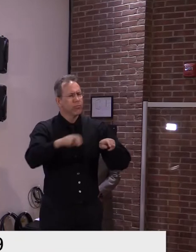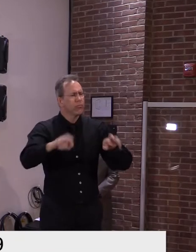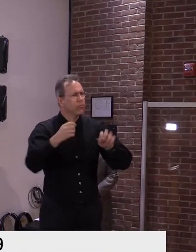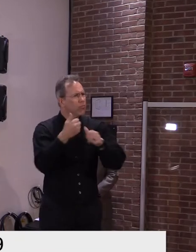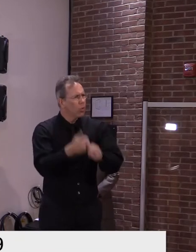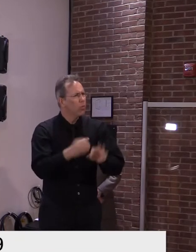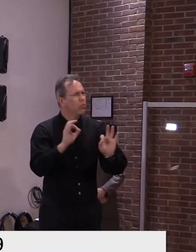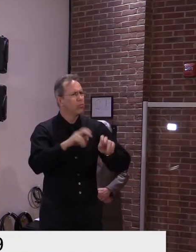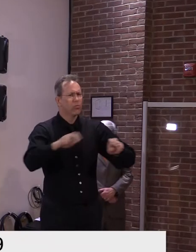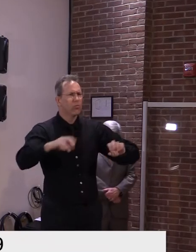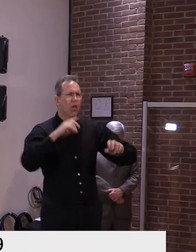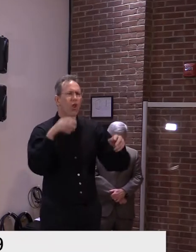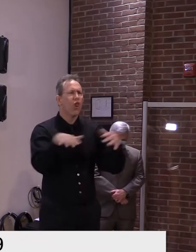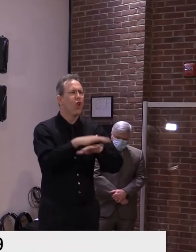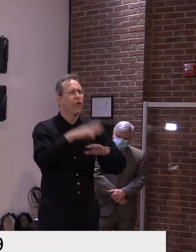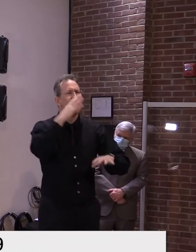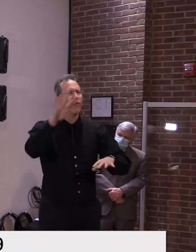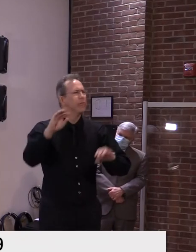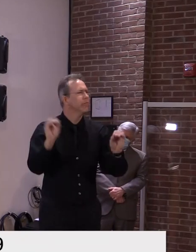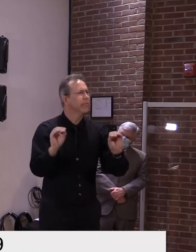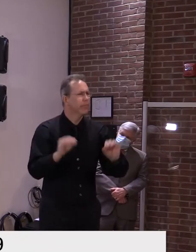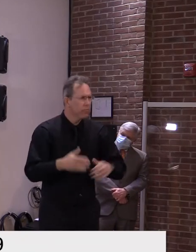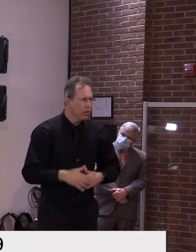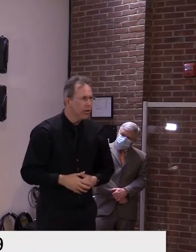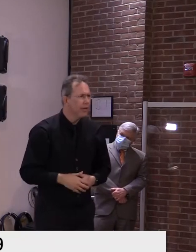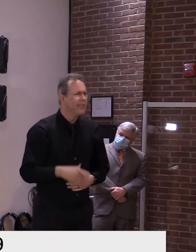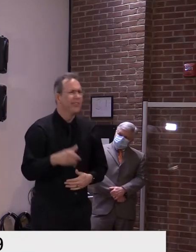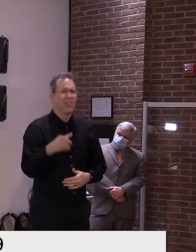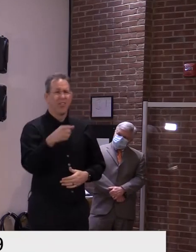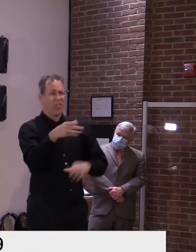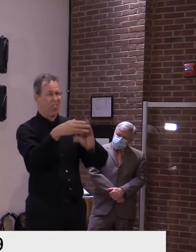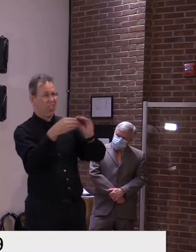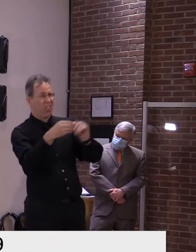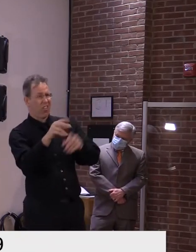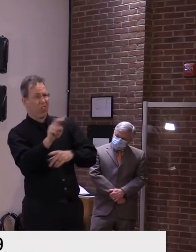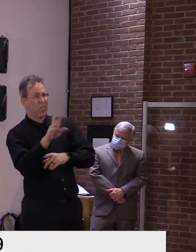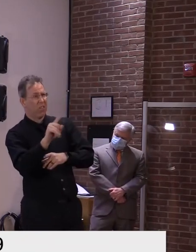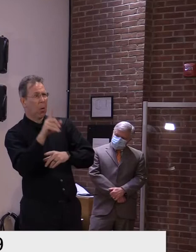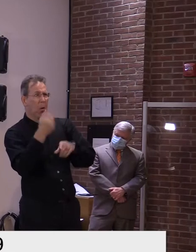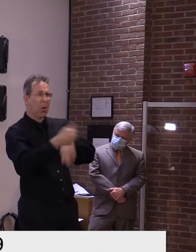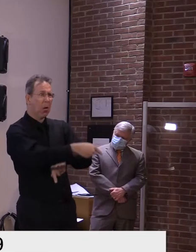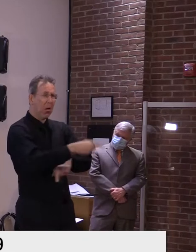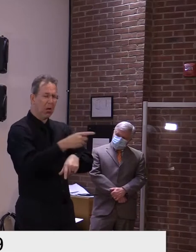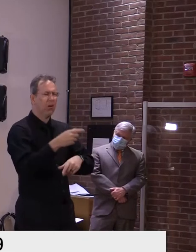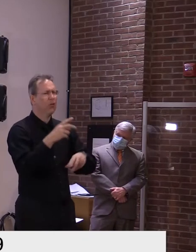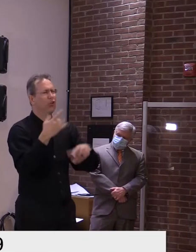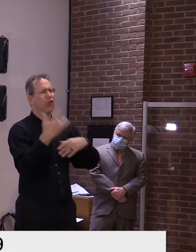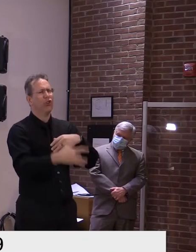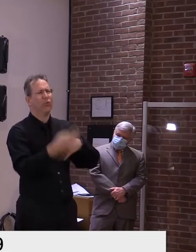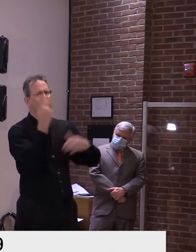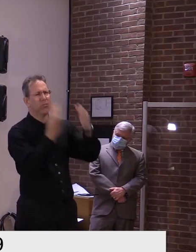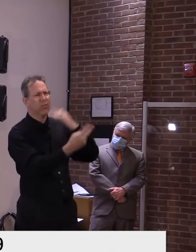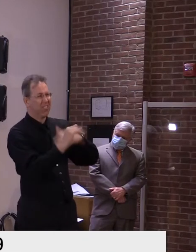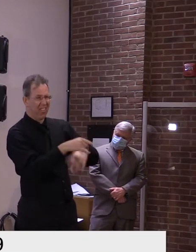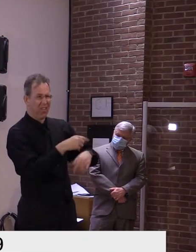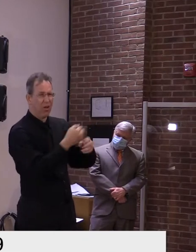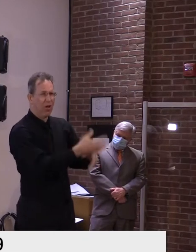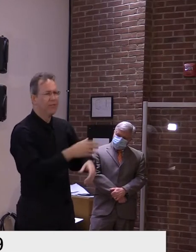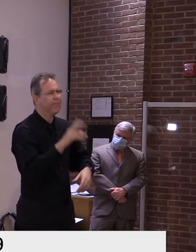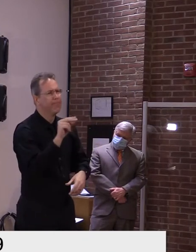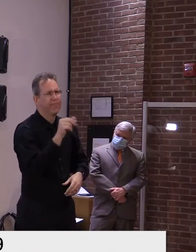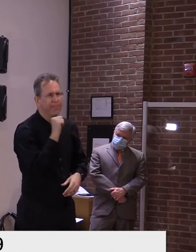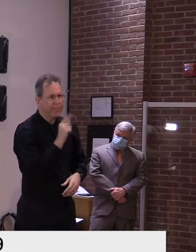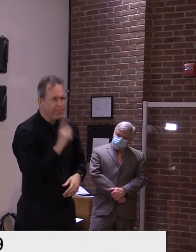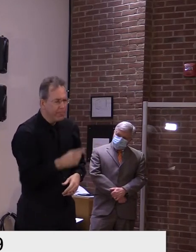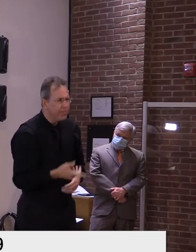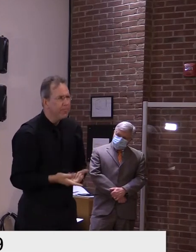say where the most recent cases came from and if that was involved, but I wouldn't want to give you any reason to